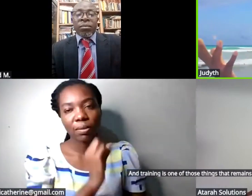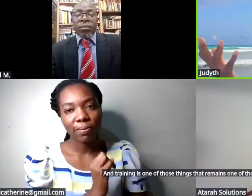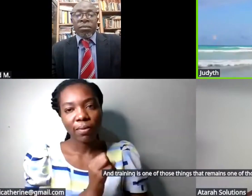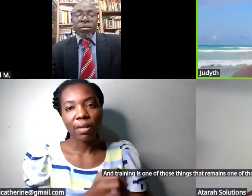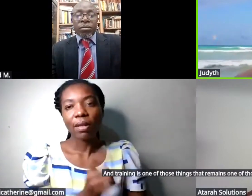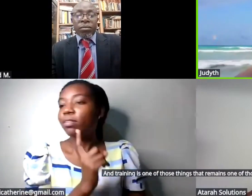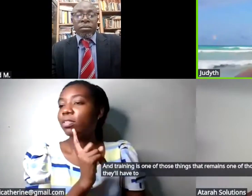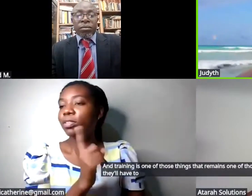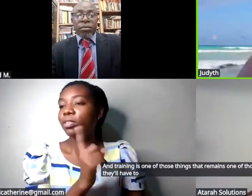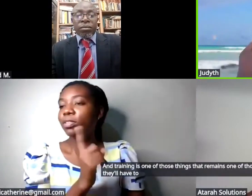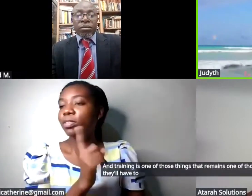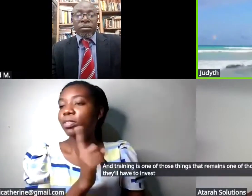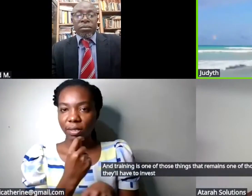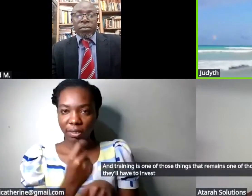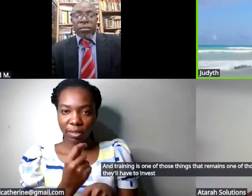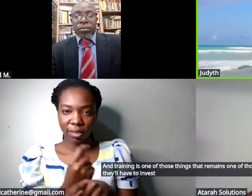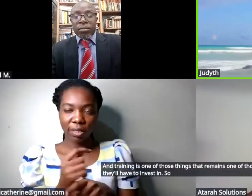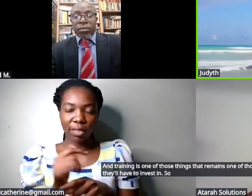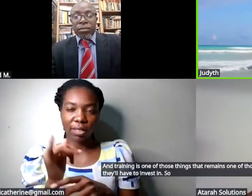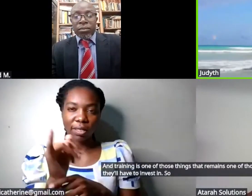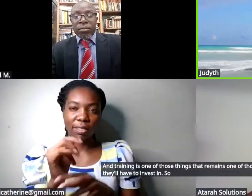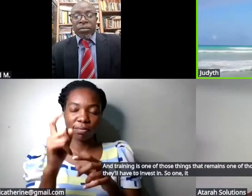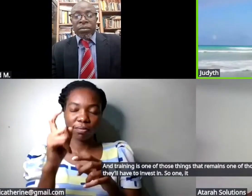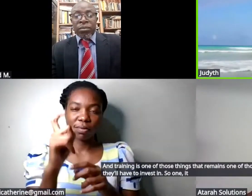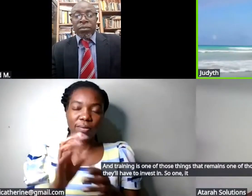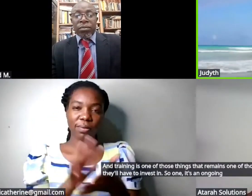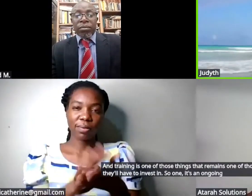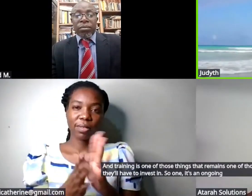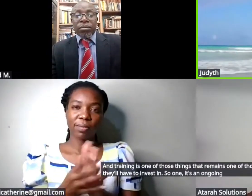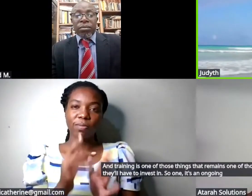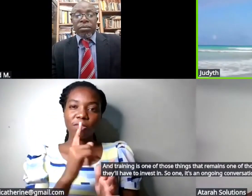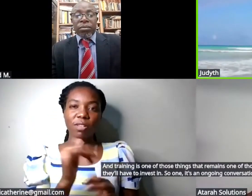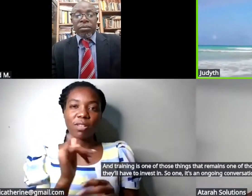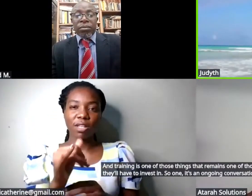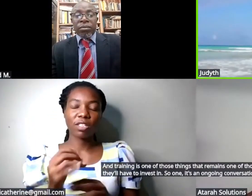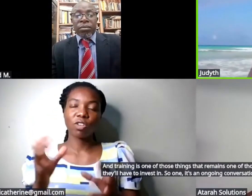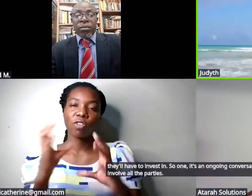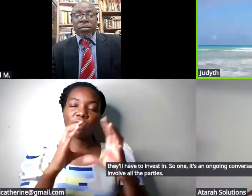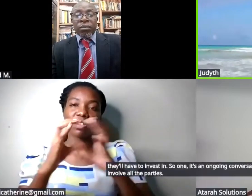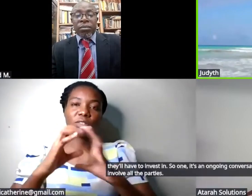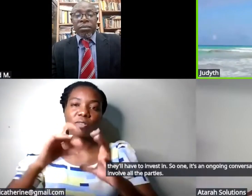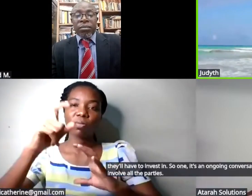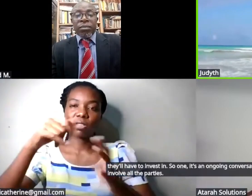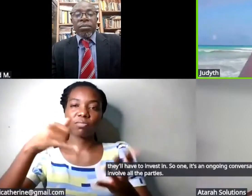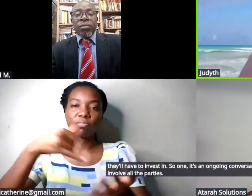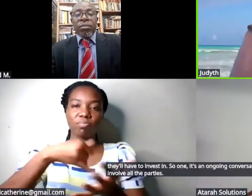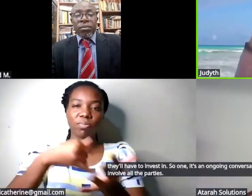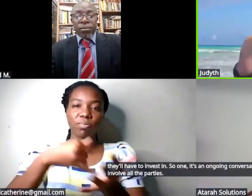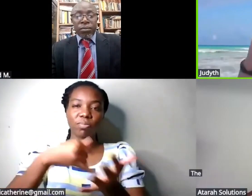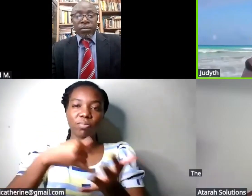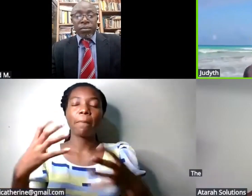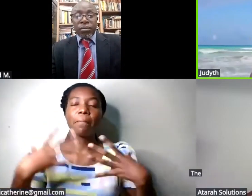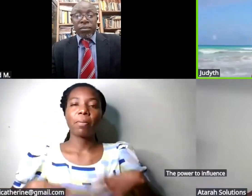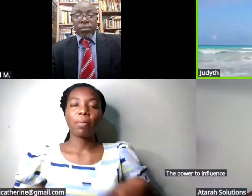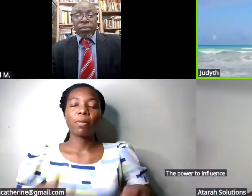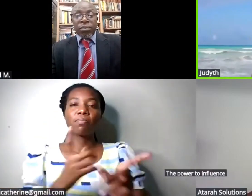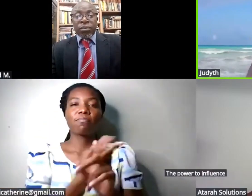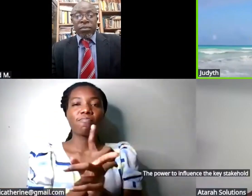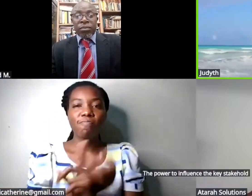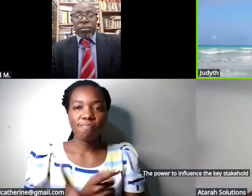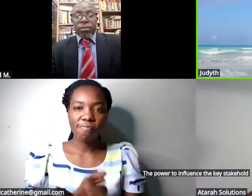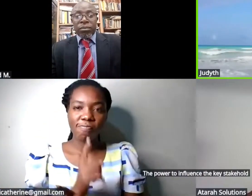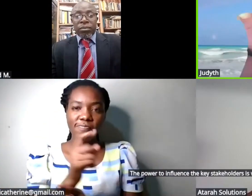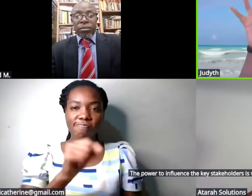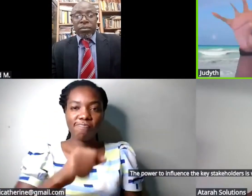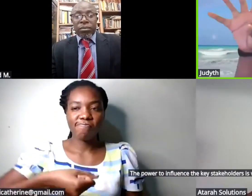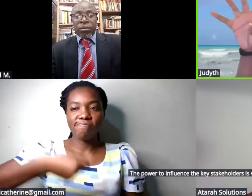invest in. So one, it's an ongoing conversation. It must involve all the parties. The power to influence the key stakeholders is very key.